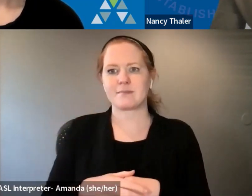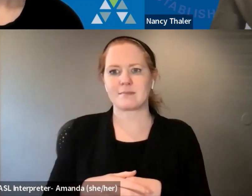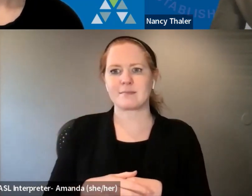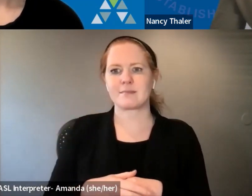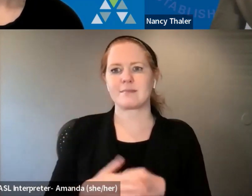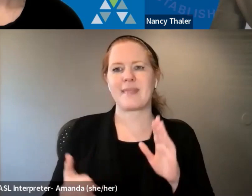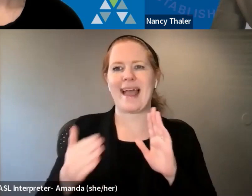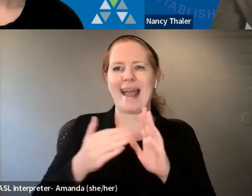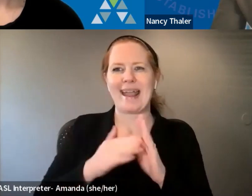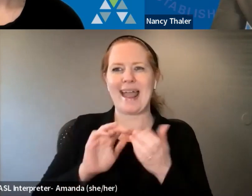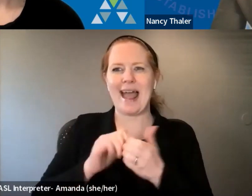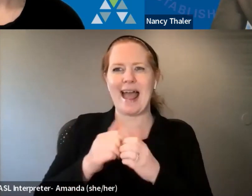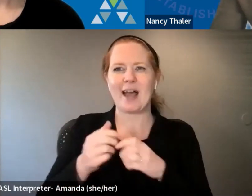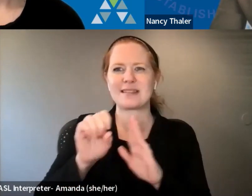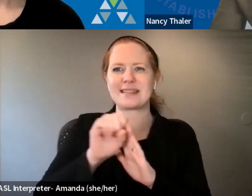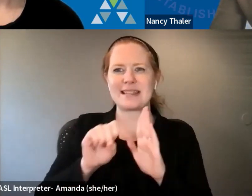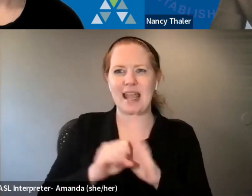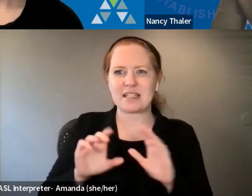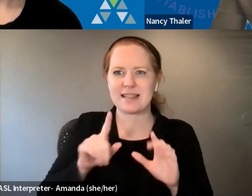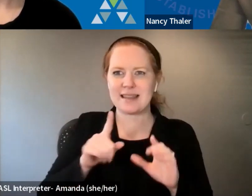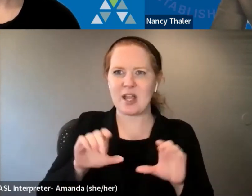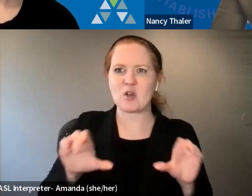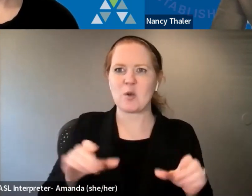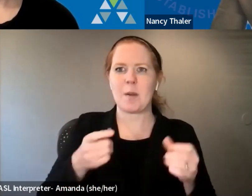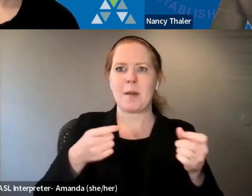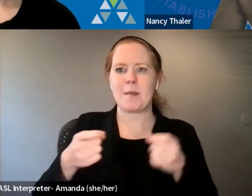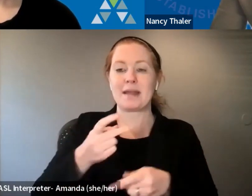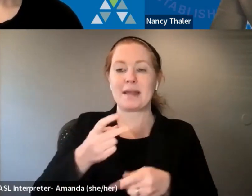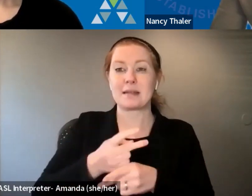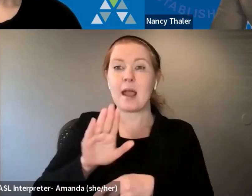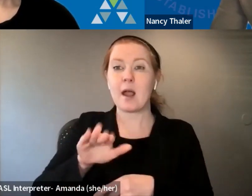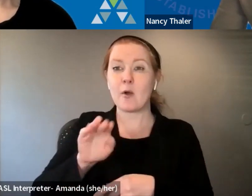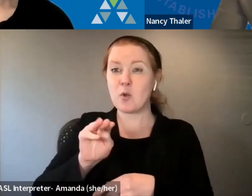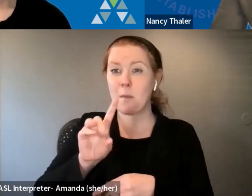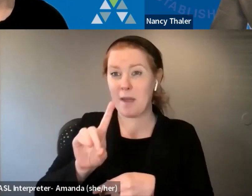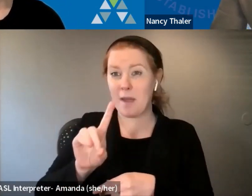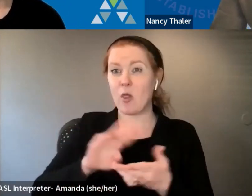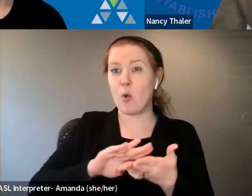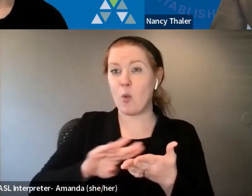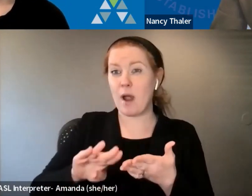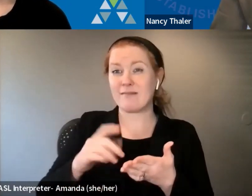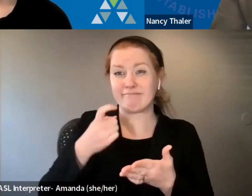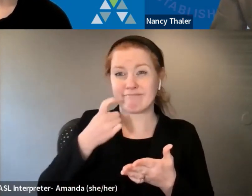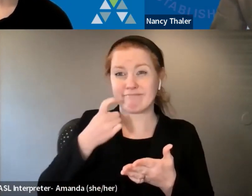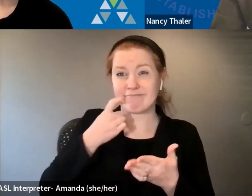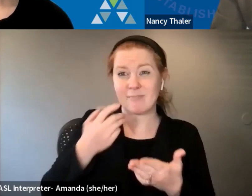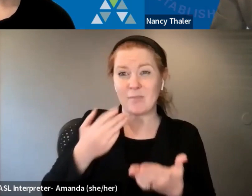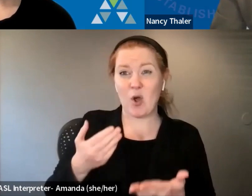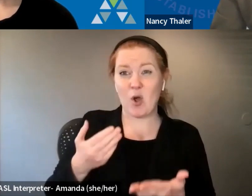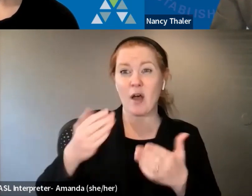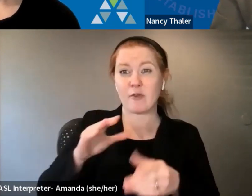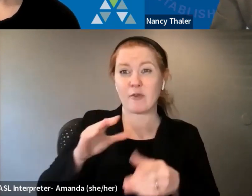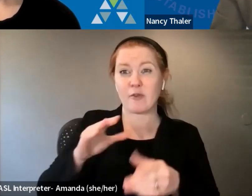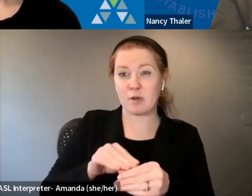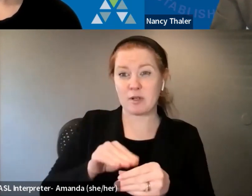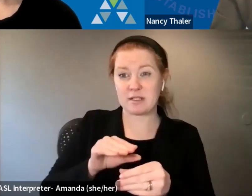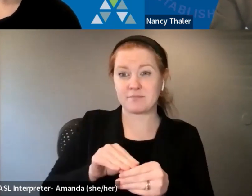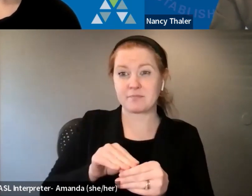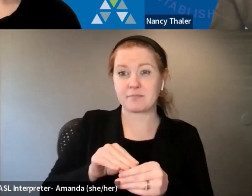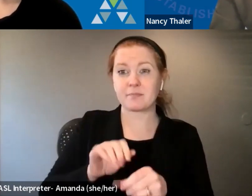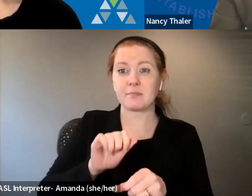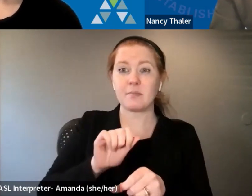how states do managed care. In Maryland, the waiver can very recently offer participants,